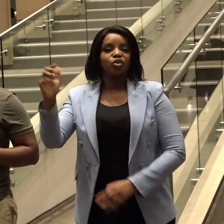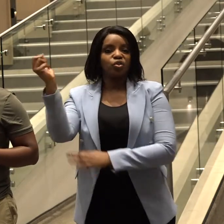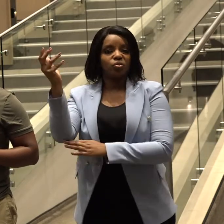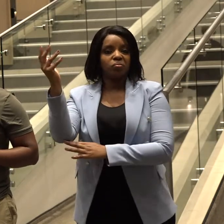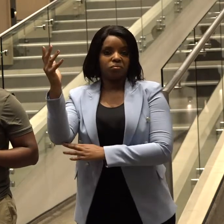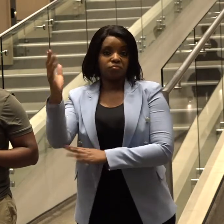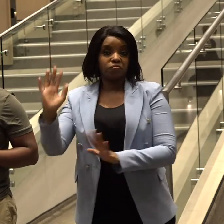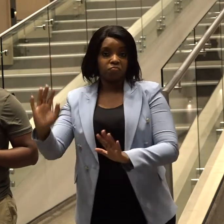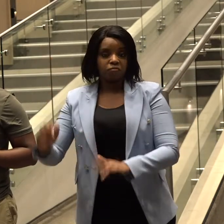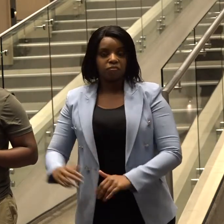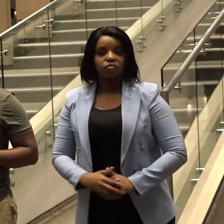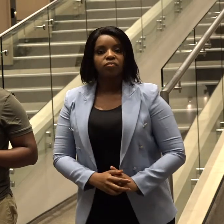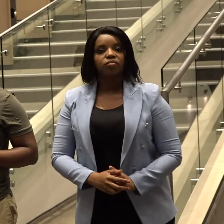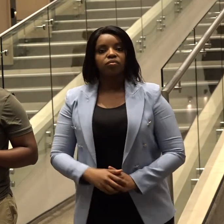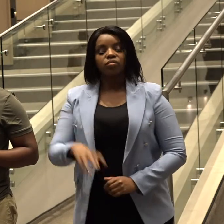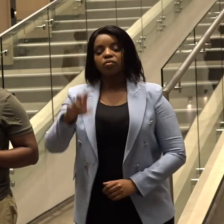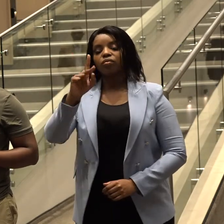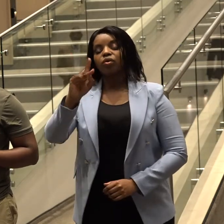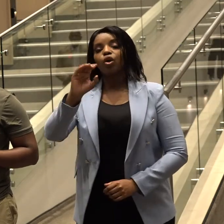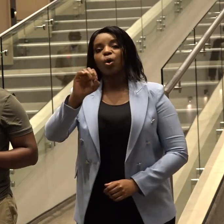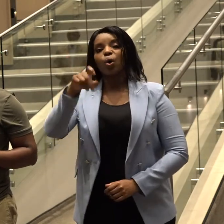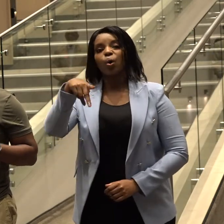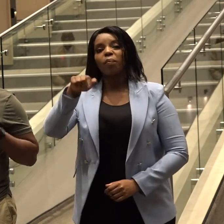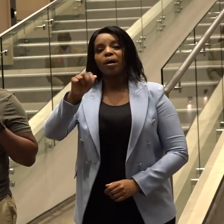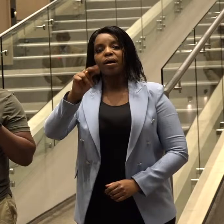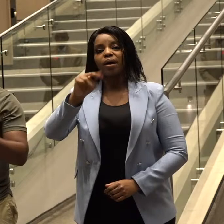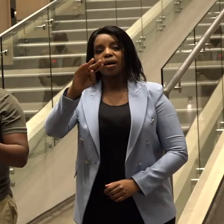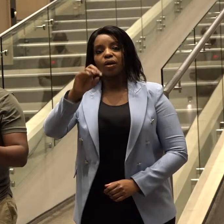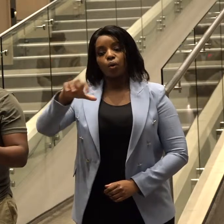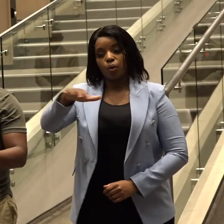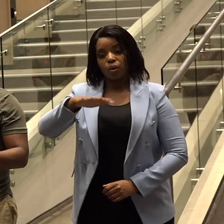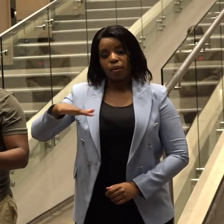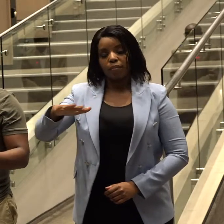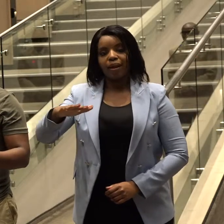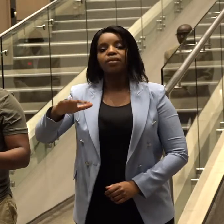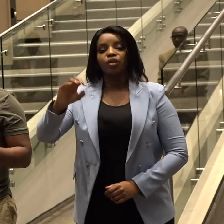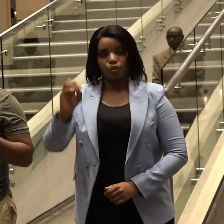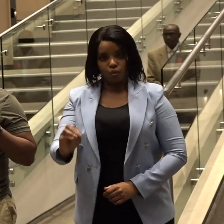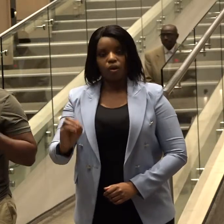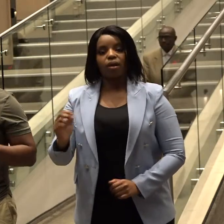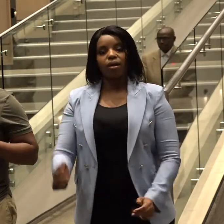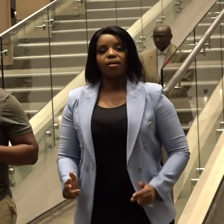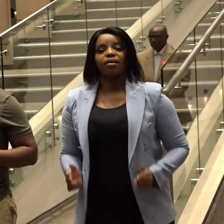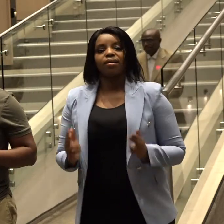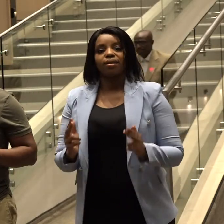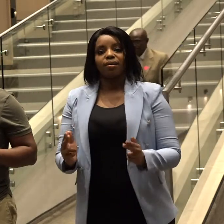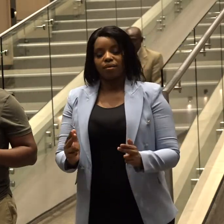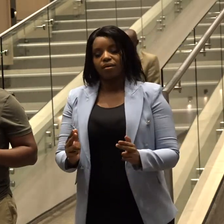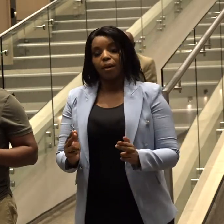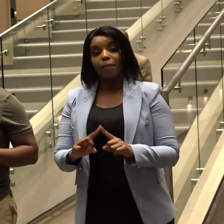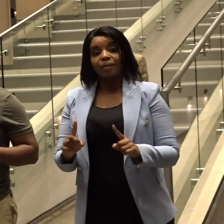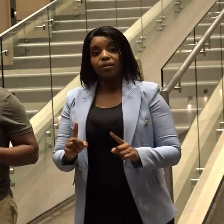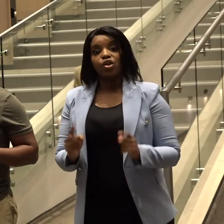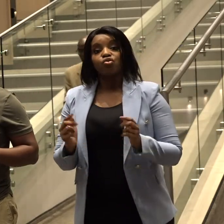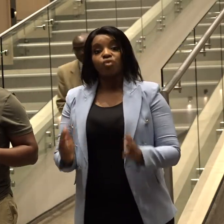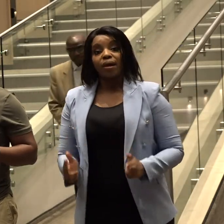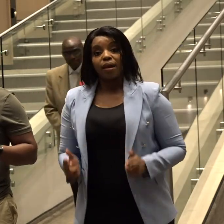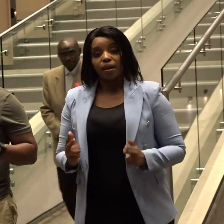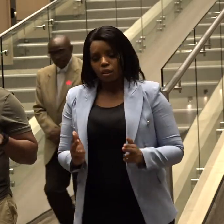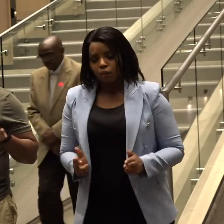we do have the training company but the train is passing through never stops